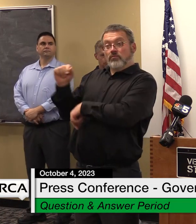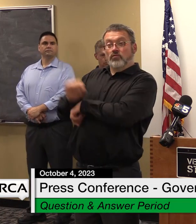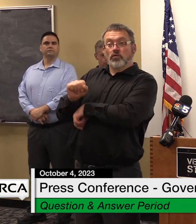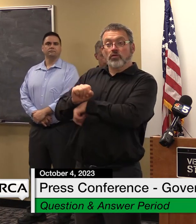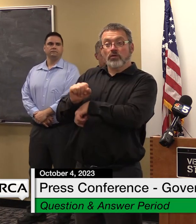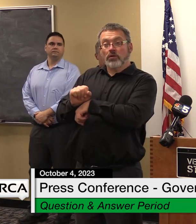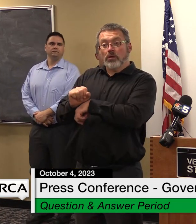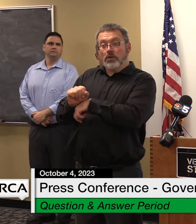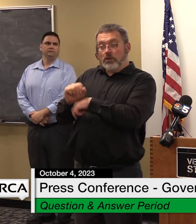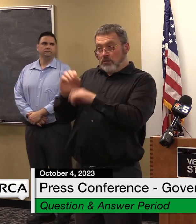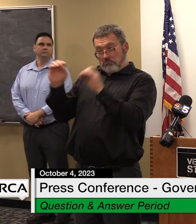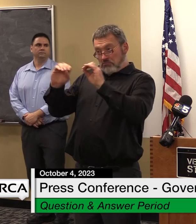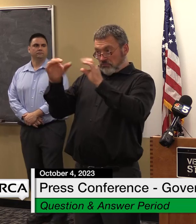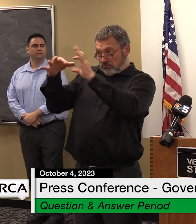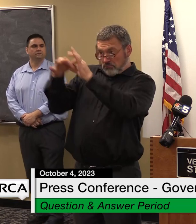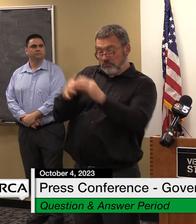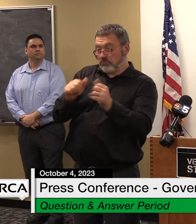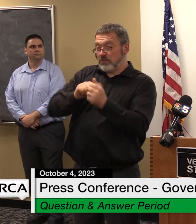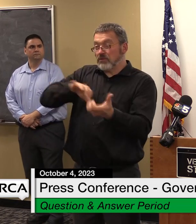not connected to the flood.